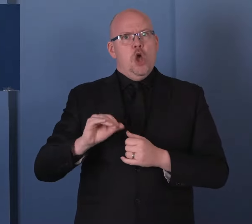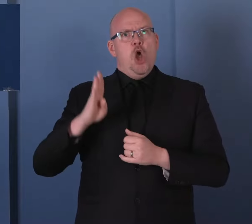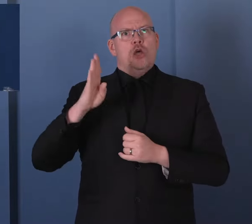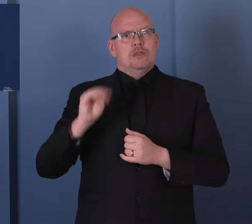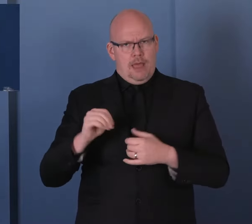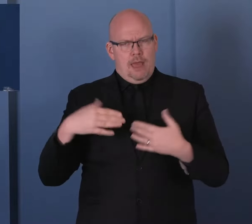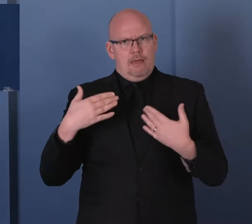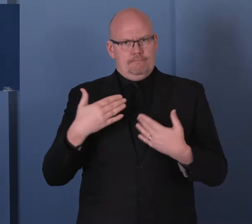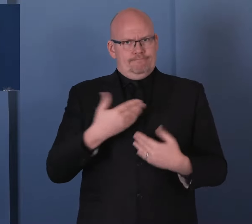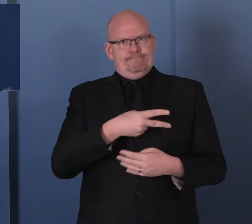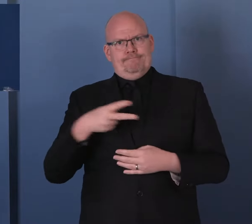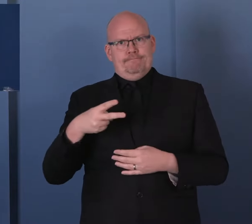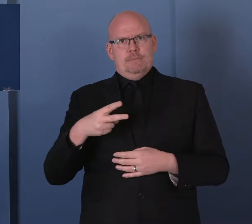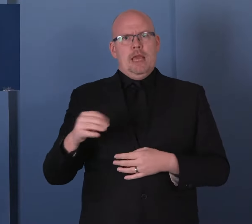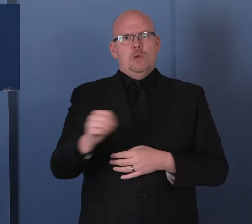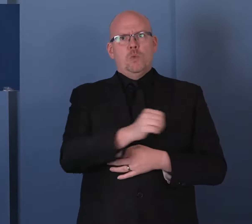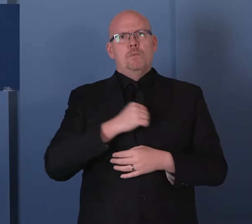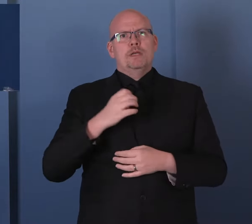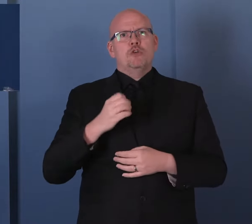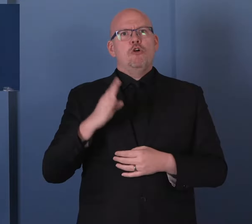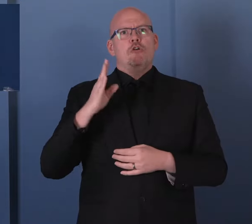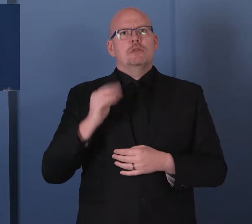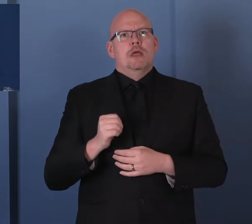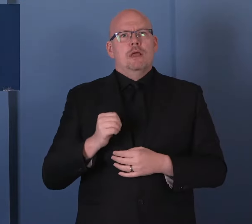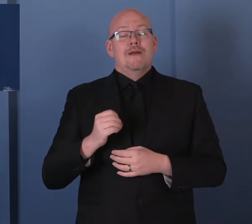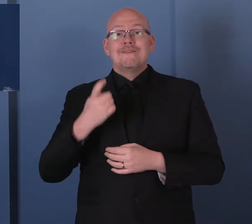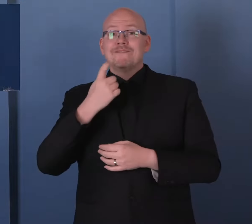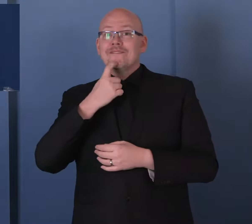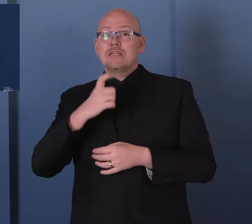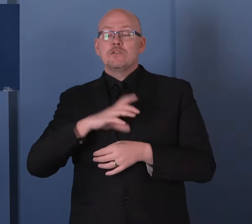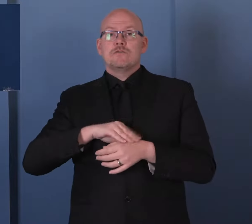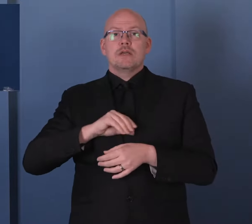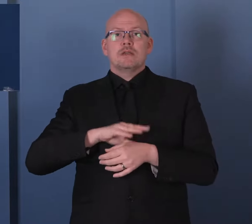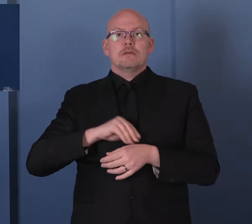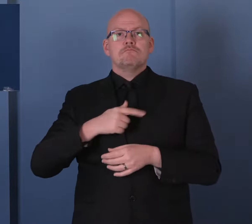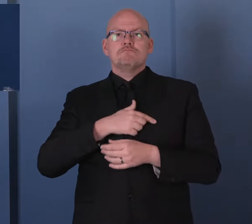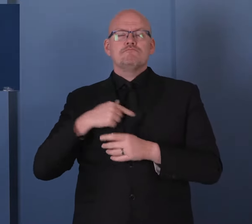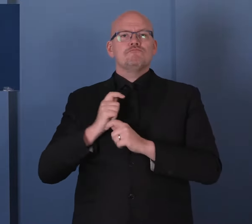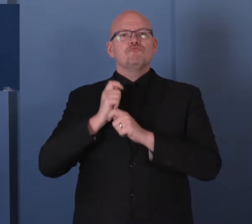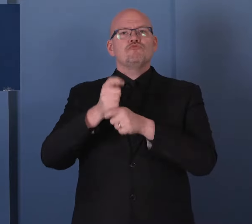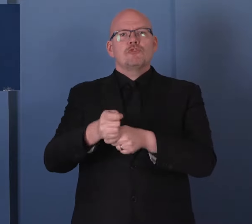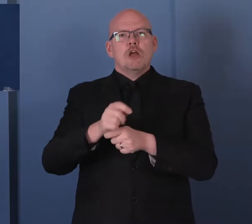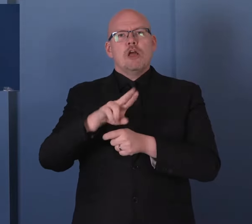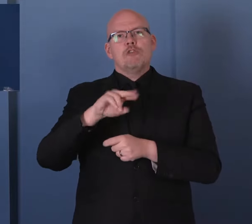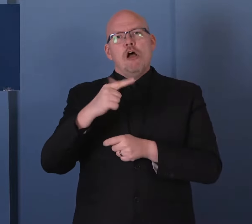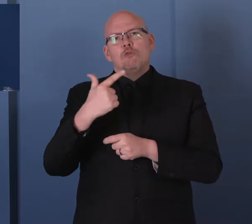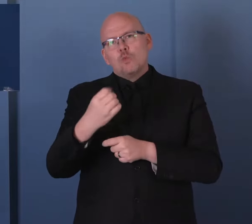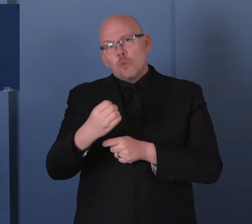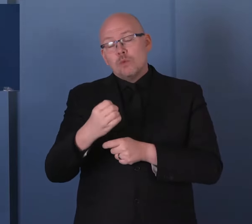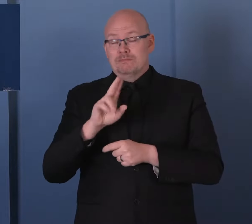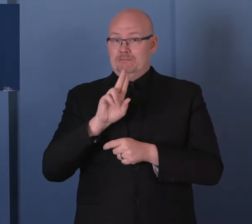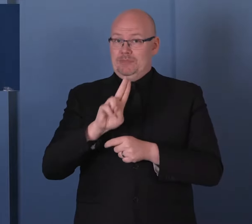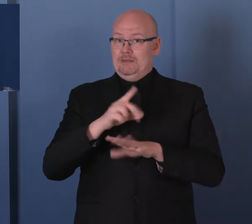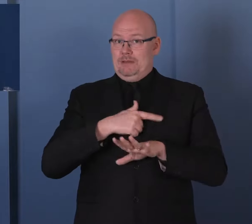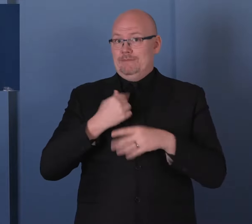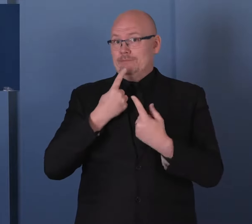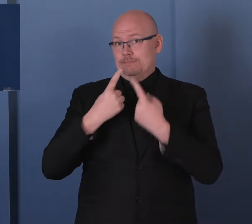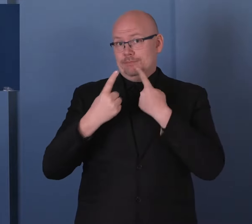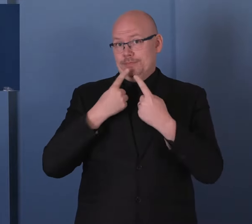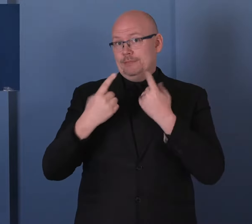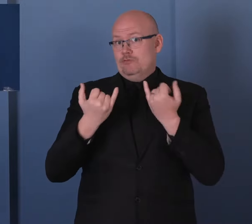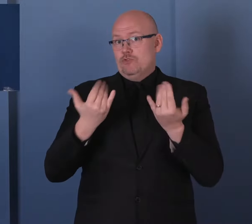Europe. Finland's and Sweden's NATO accession was of course also on top of today's